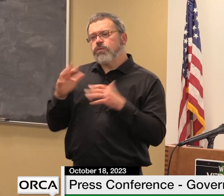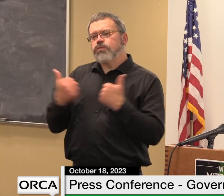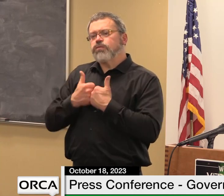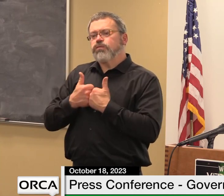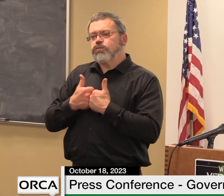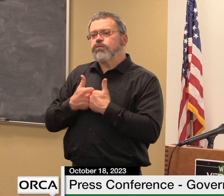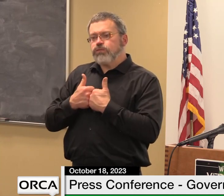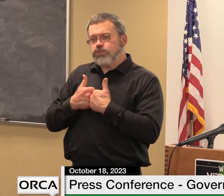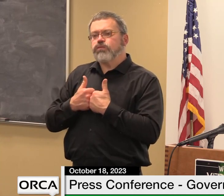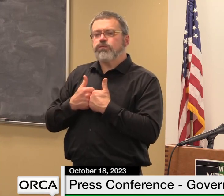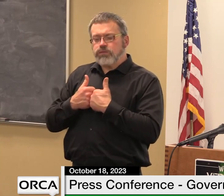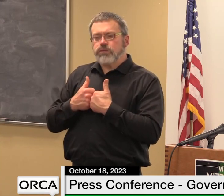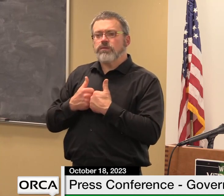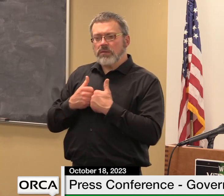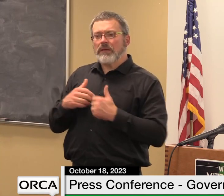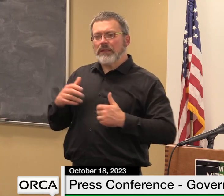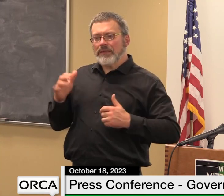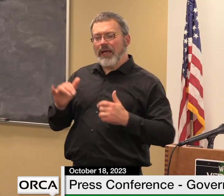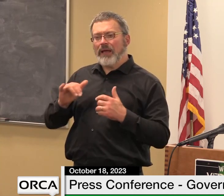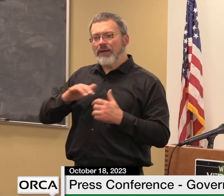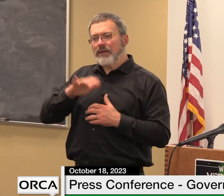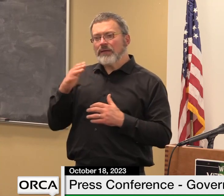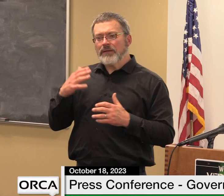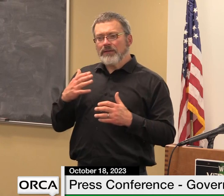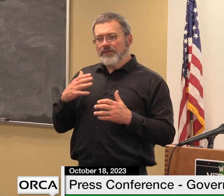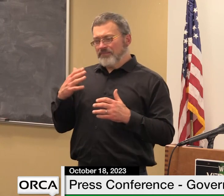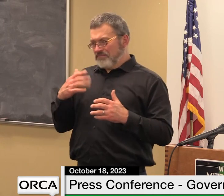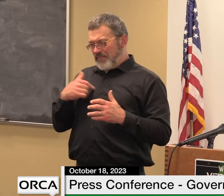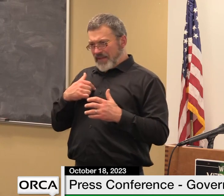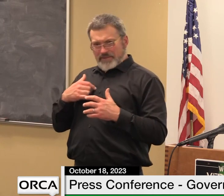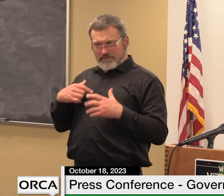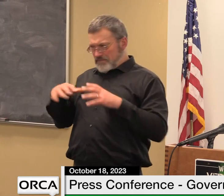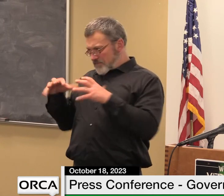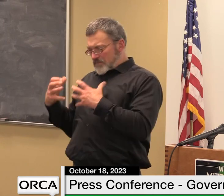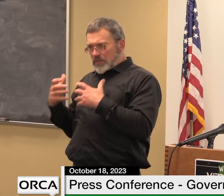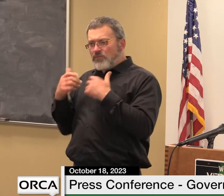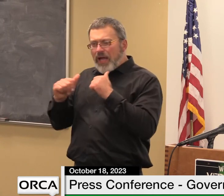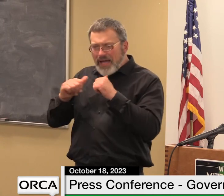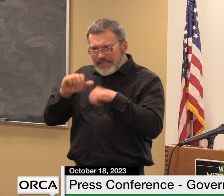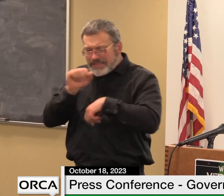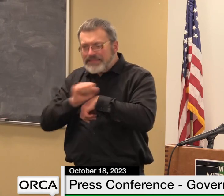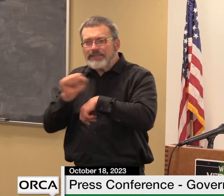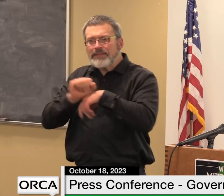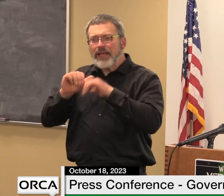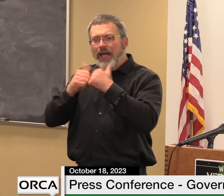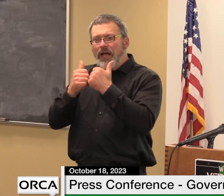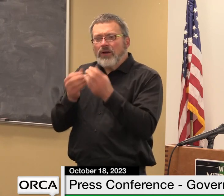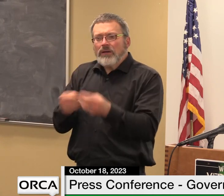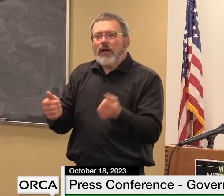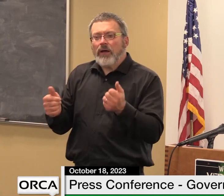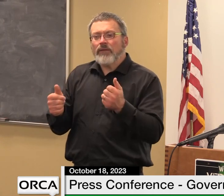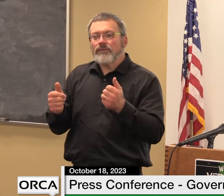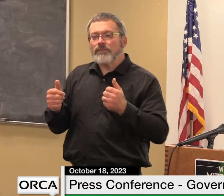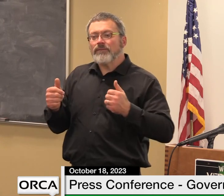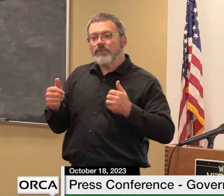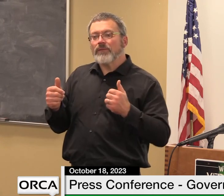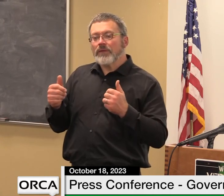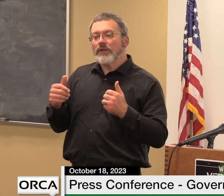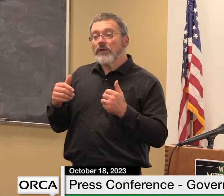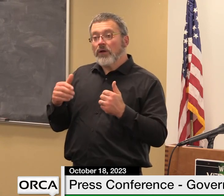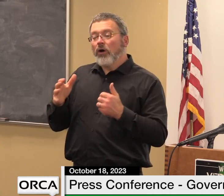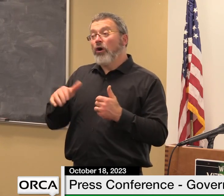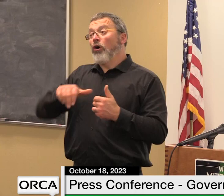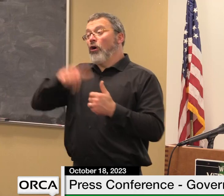to help them with. And for those they haven't reached, they'll continue to make those calls, and at some